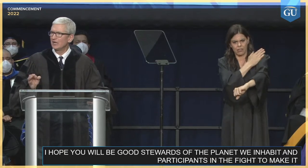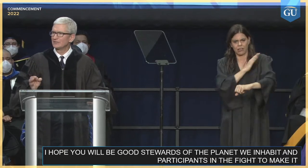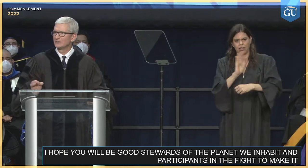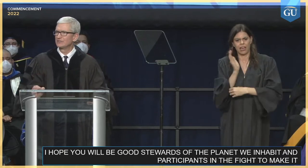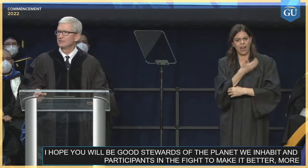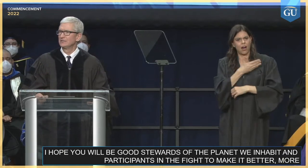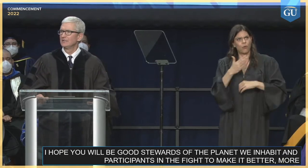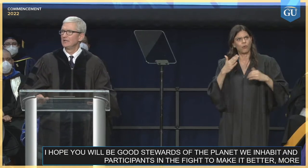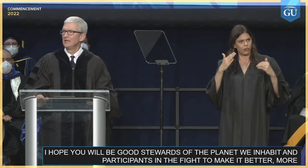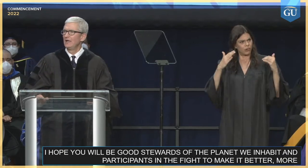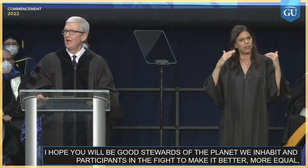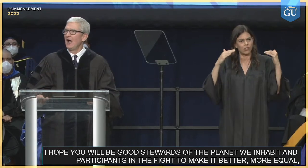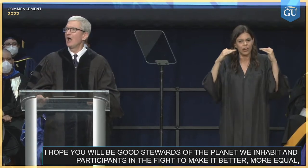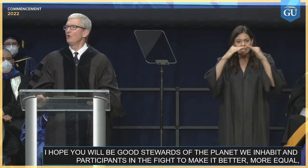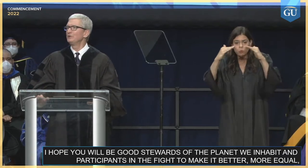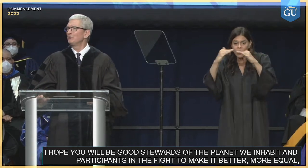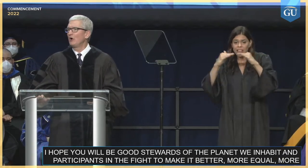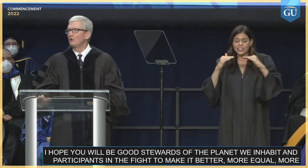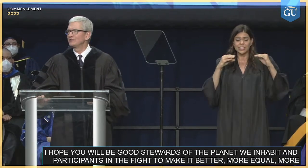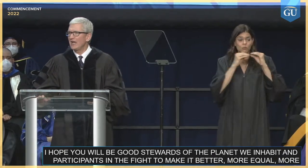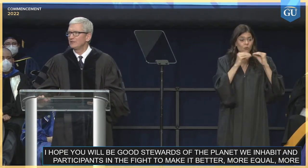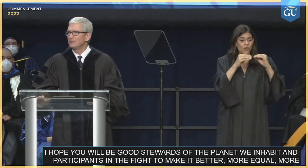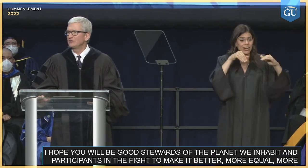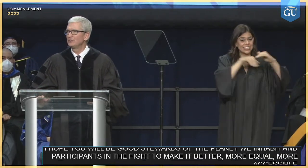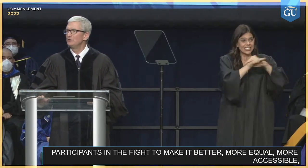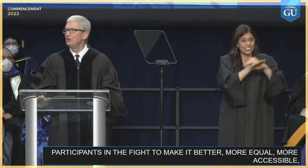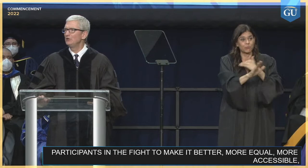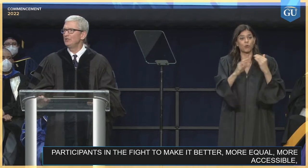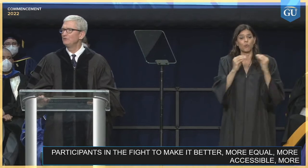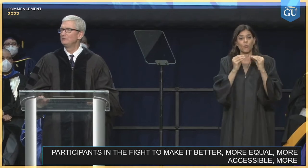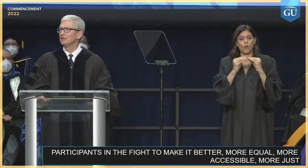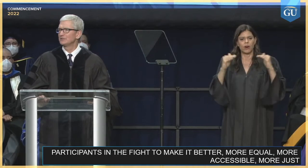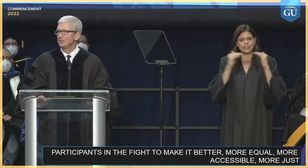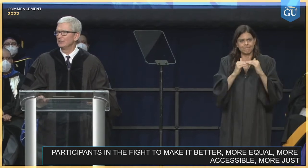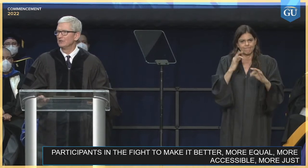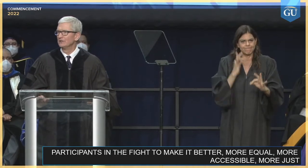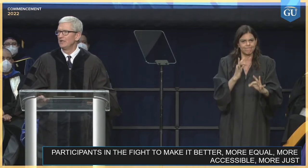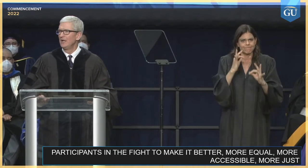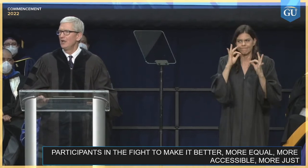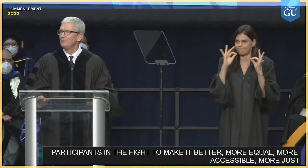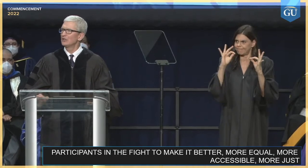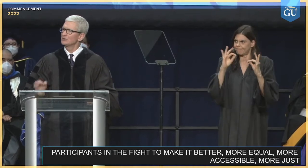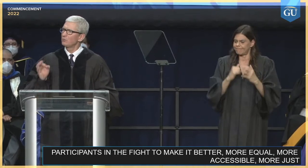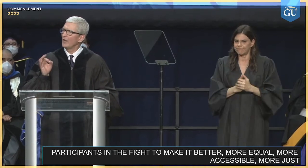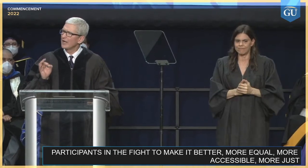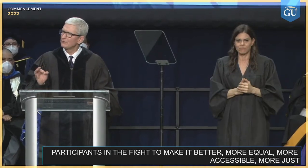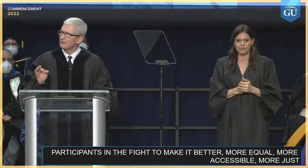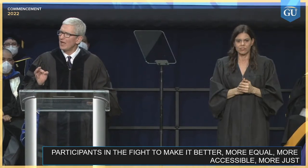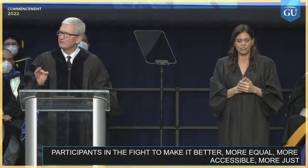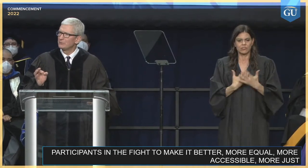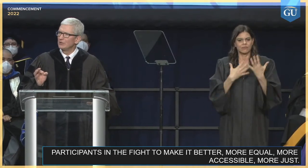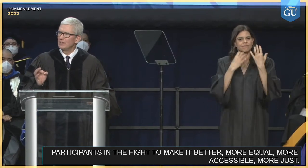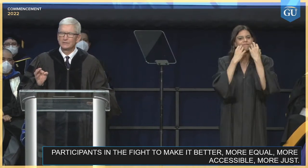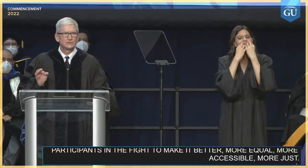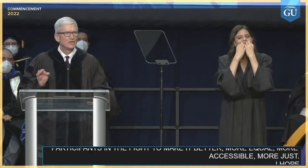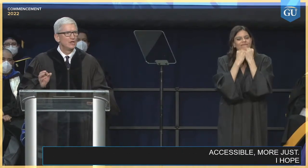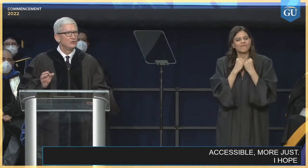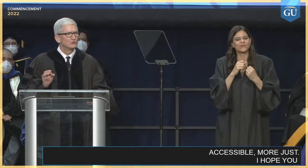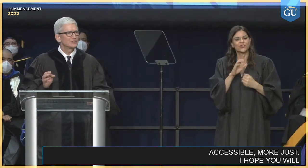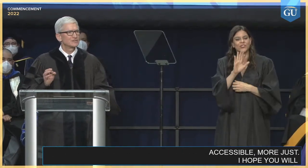just. I hope you will hold tightly to the community you've built here, because whatever life brings, your success